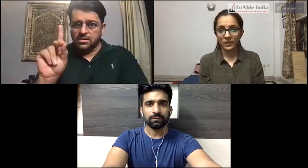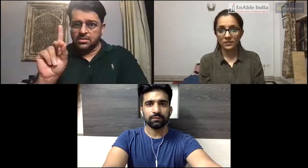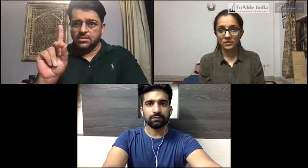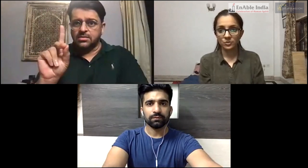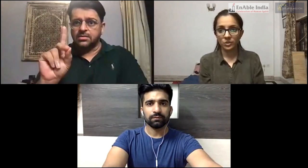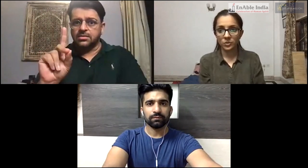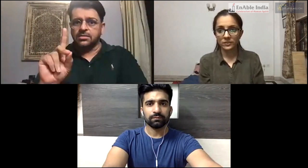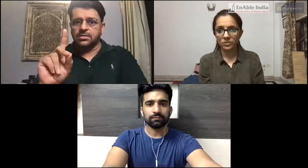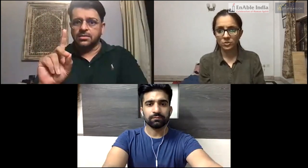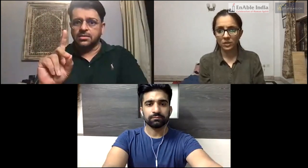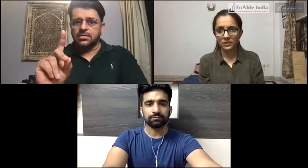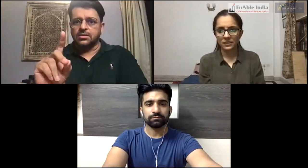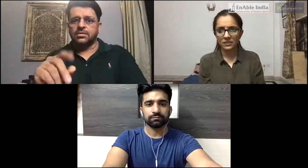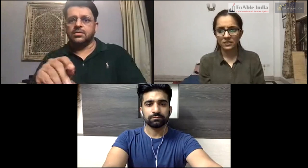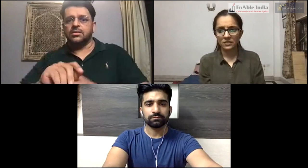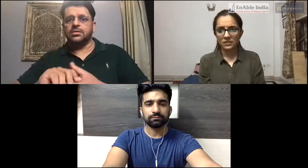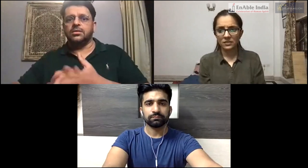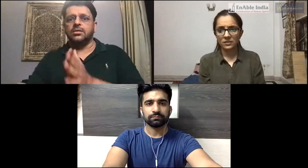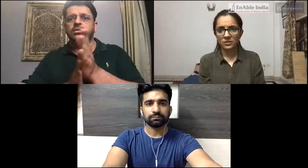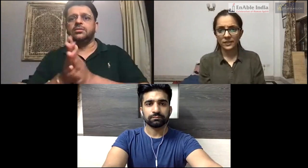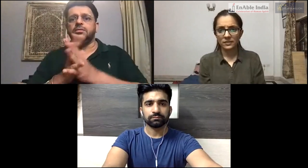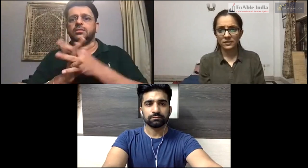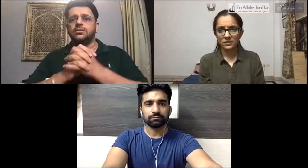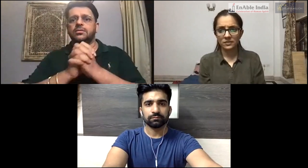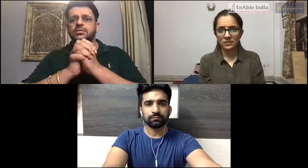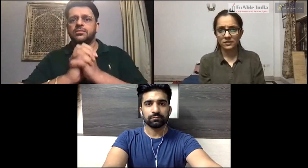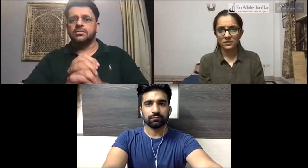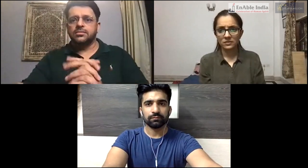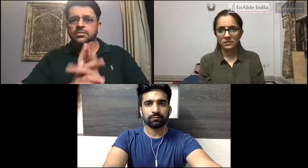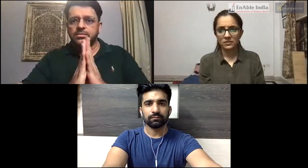Okay. You want the question to come again? Okay.